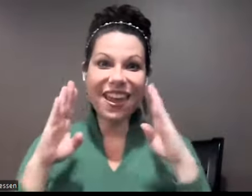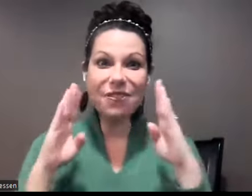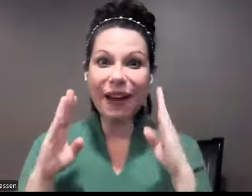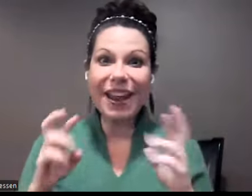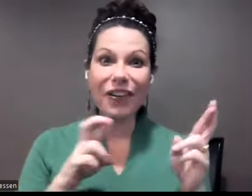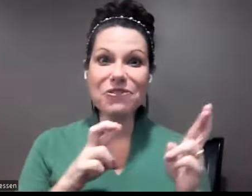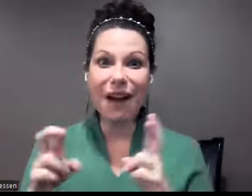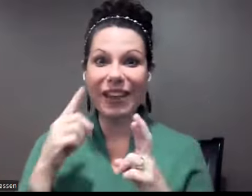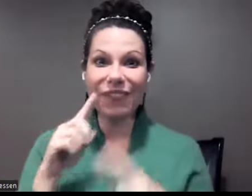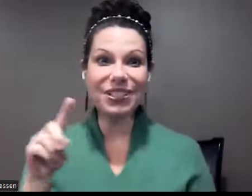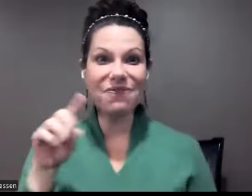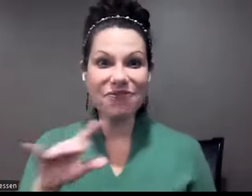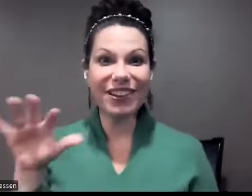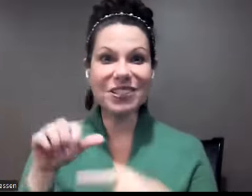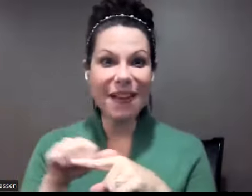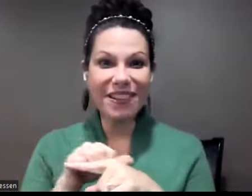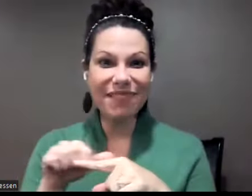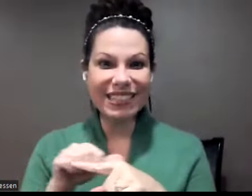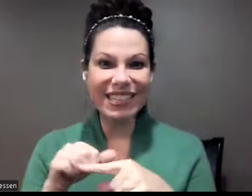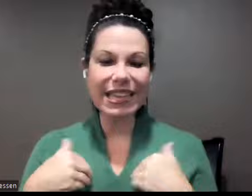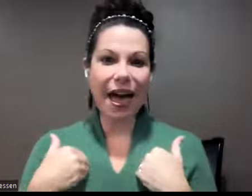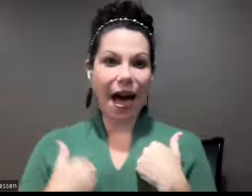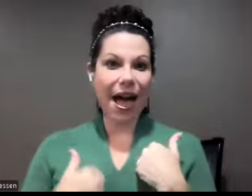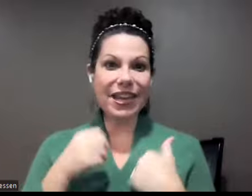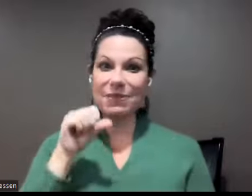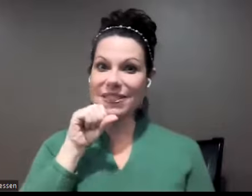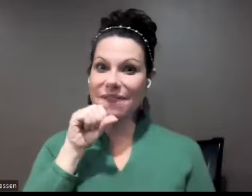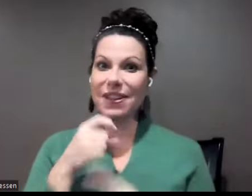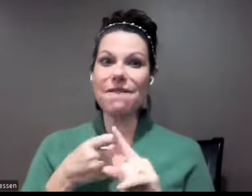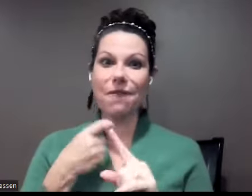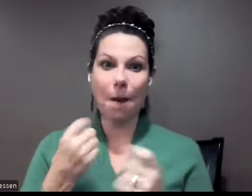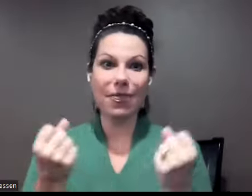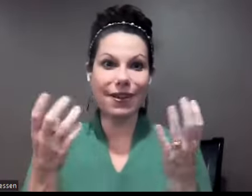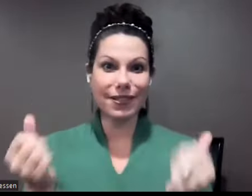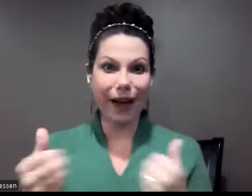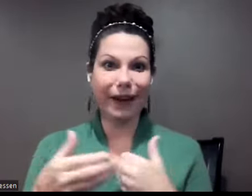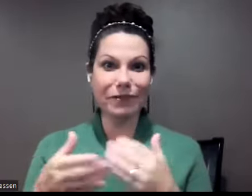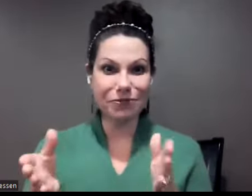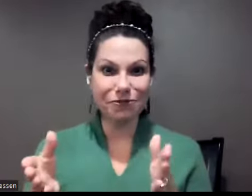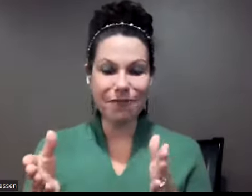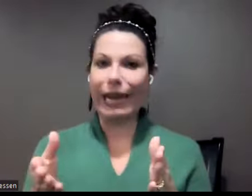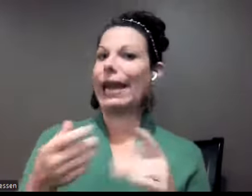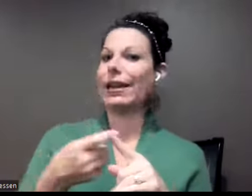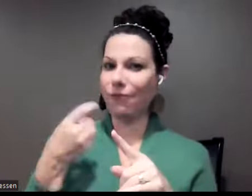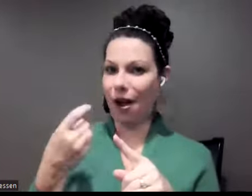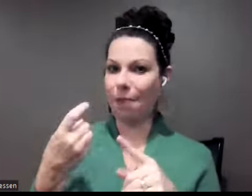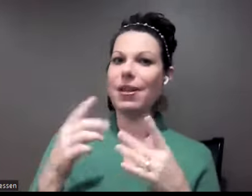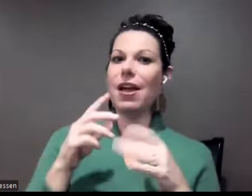Hey everybody, are you ready for some finger spelling practice? I am Stephanie from the signing room and from